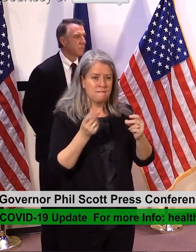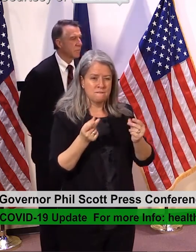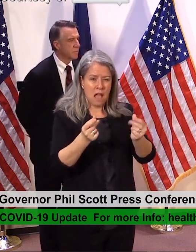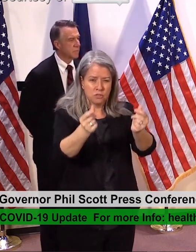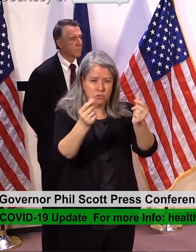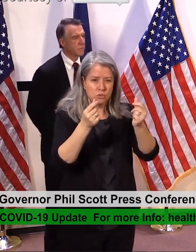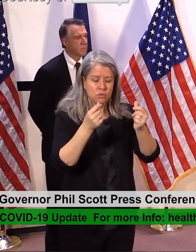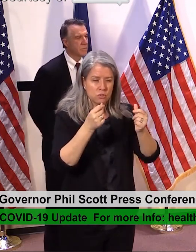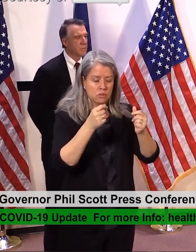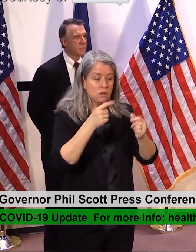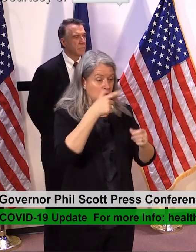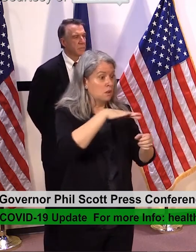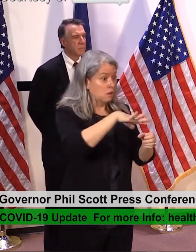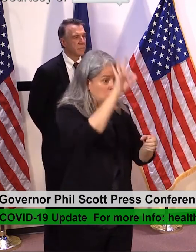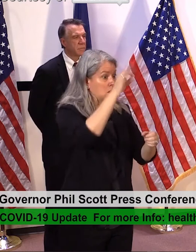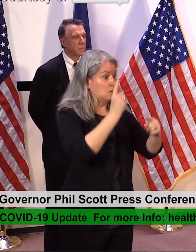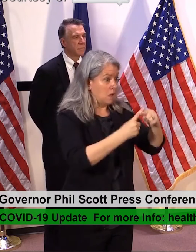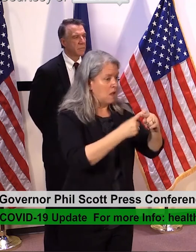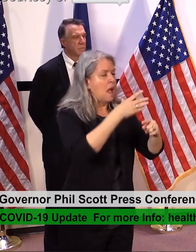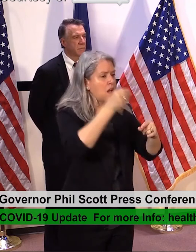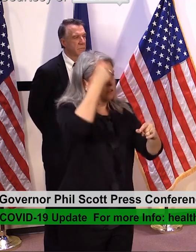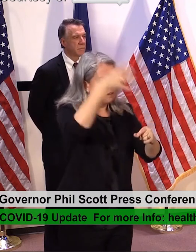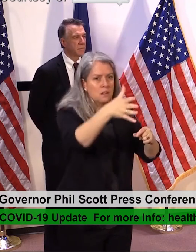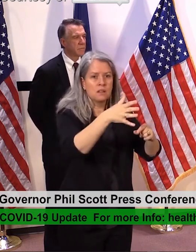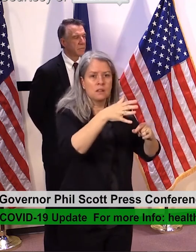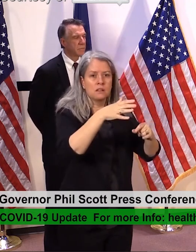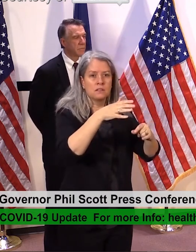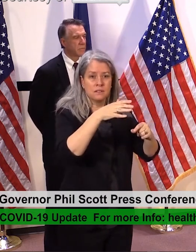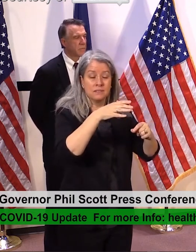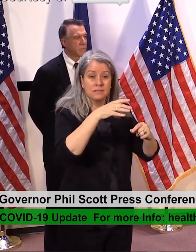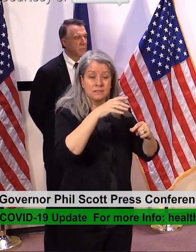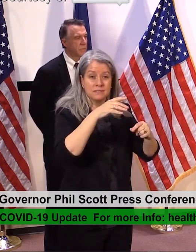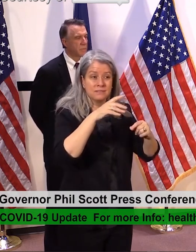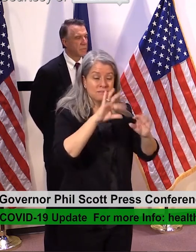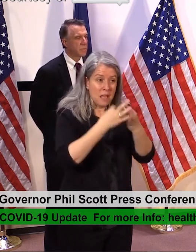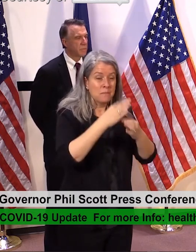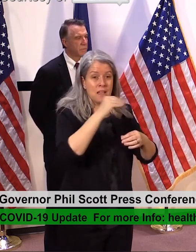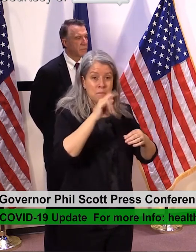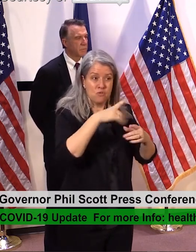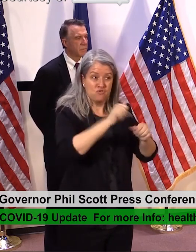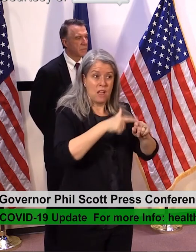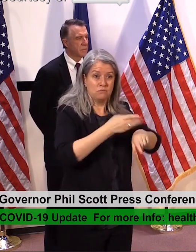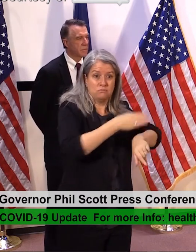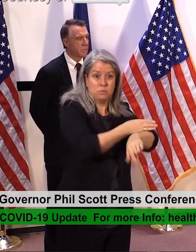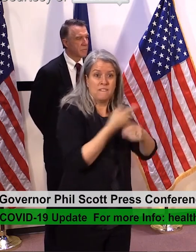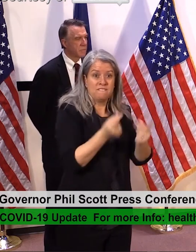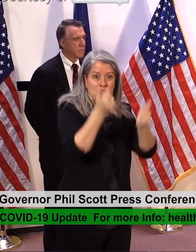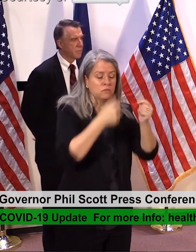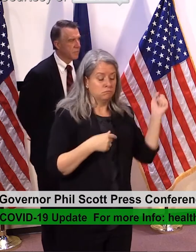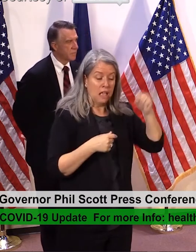and letting not only the family members know, but the general public know that this has occurred?